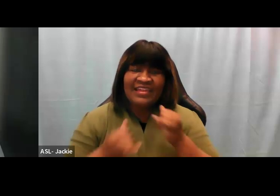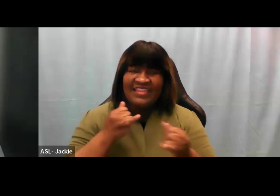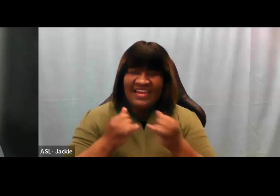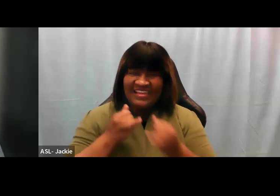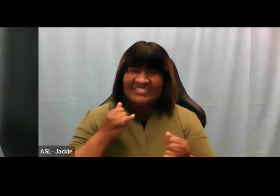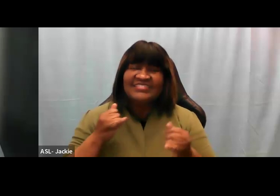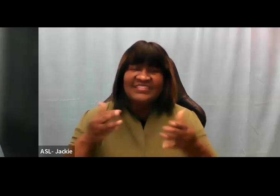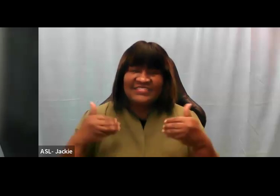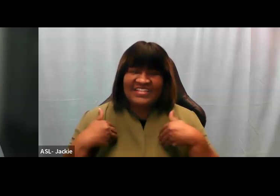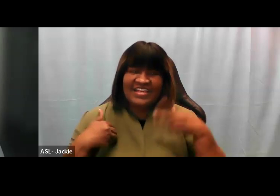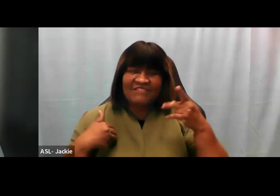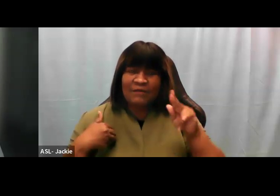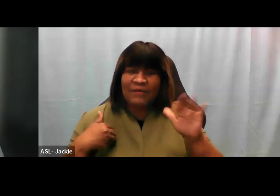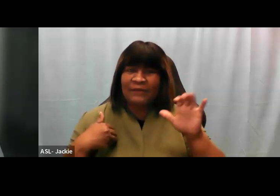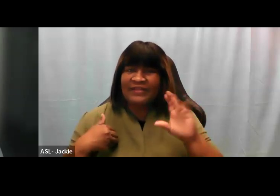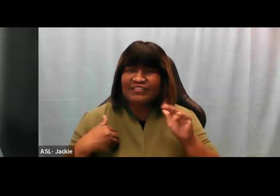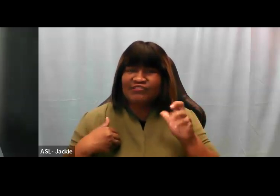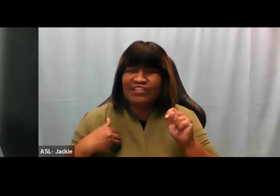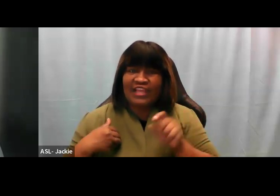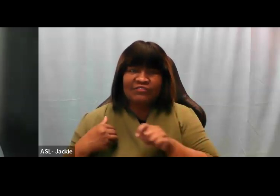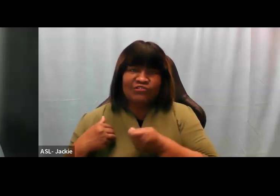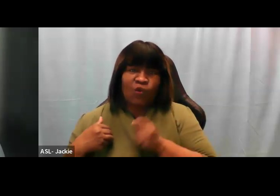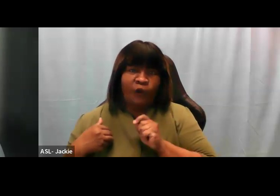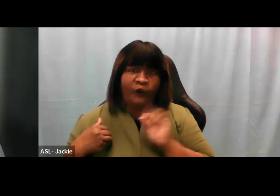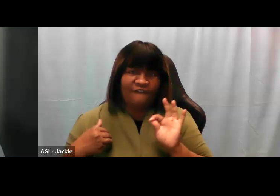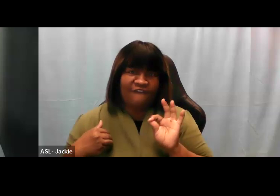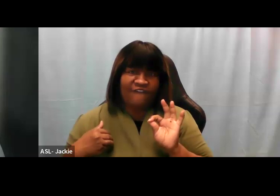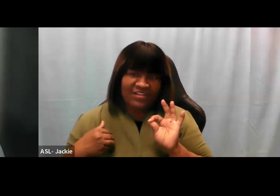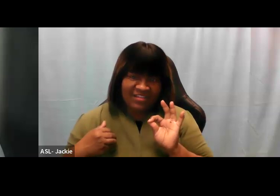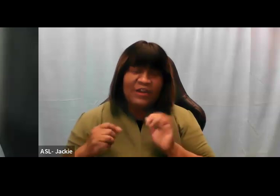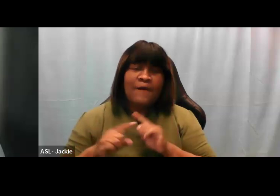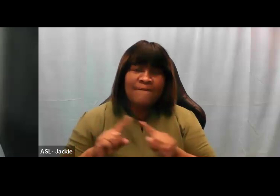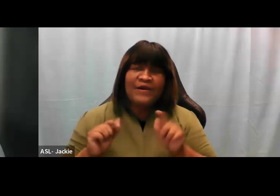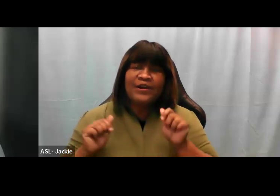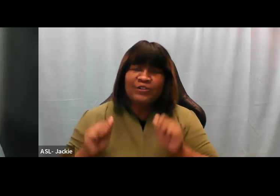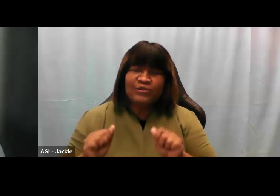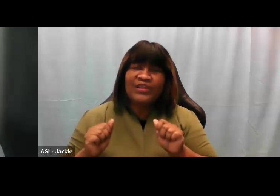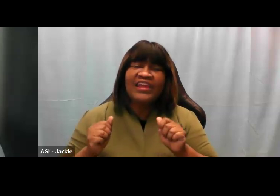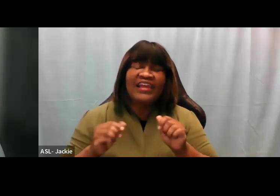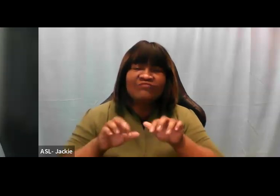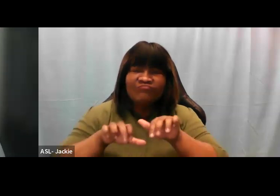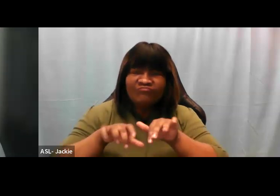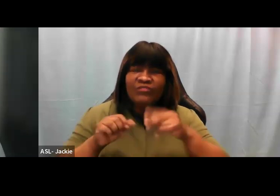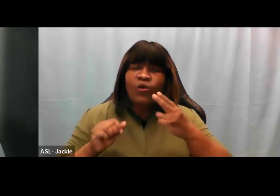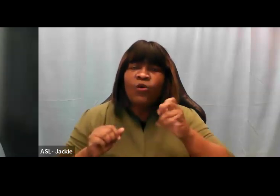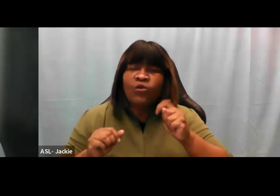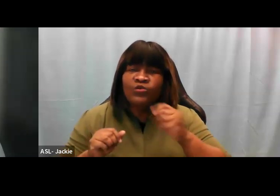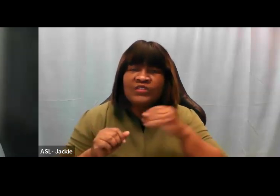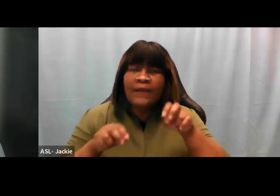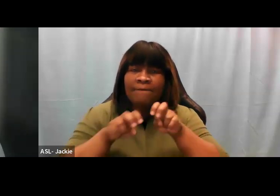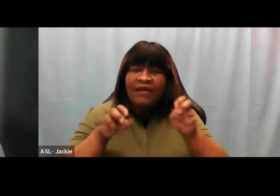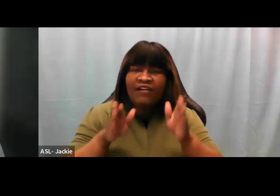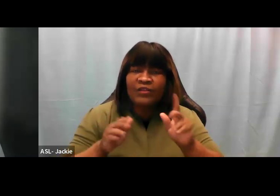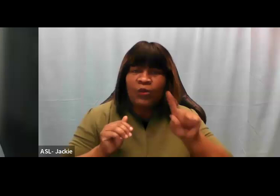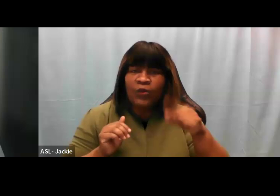we have public chat turned off, but you are able to chat the hosts and panelists. We ask that